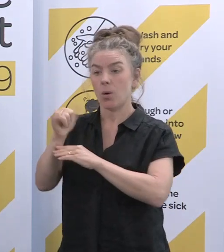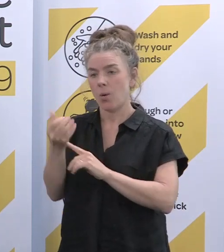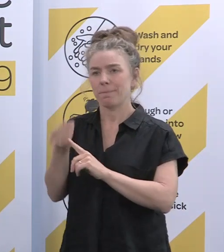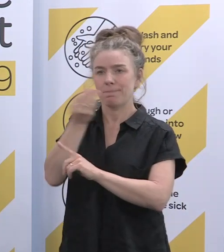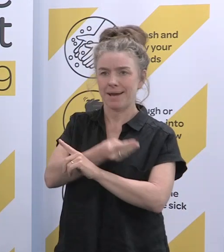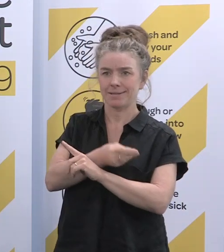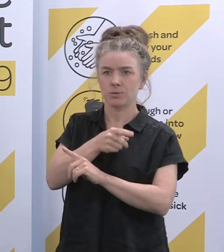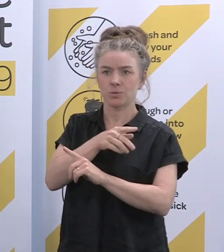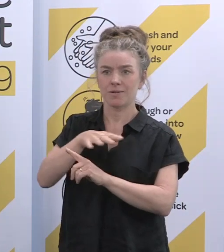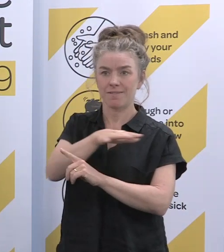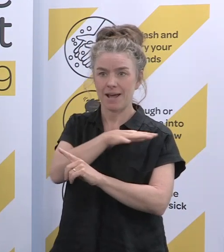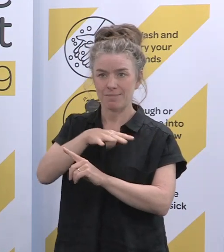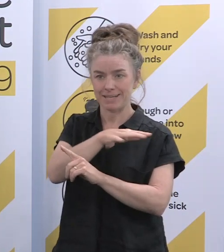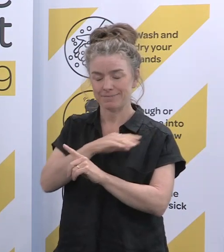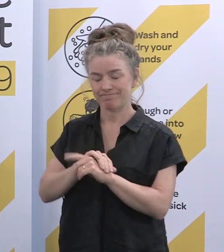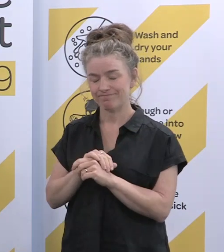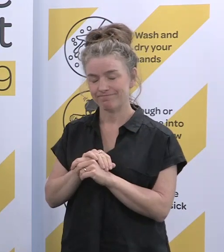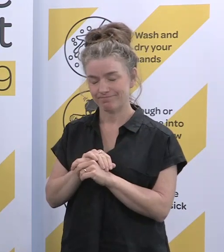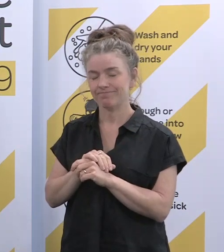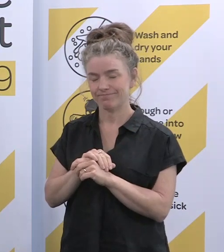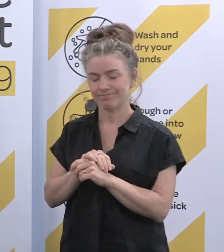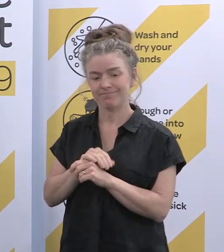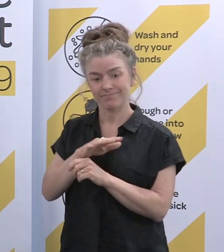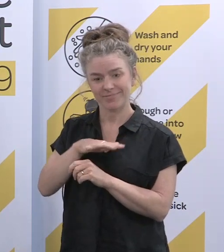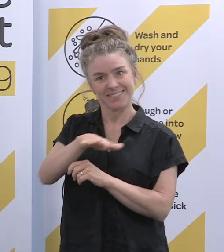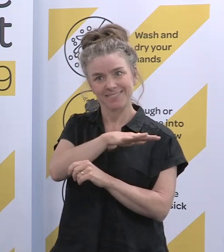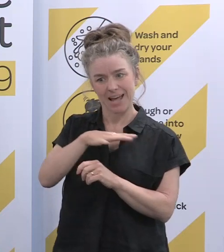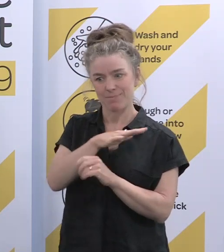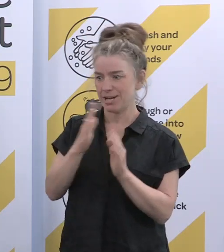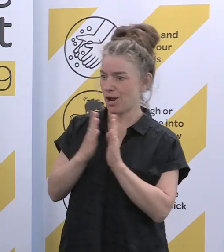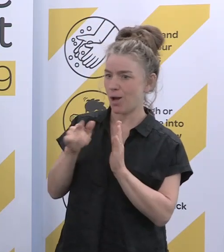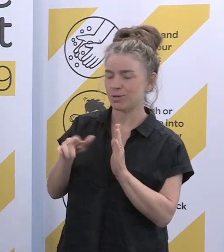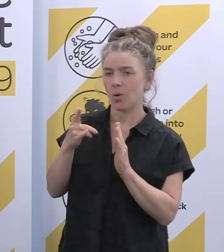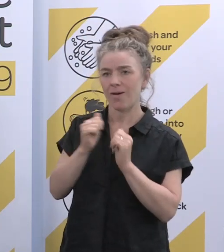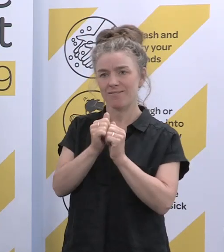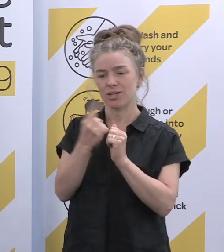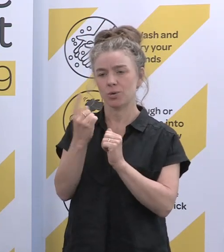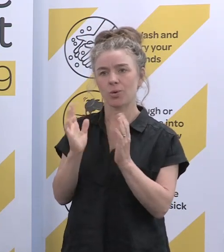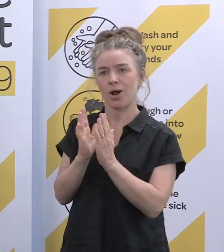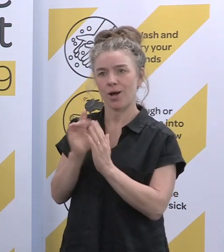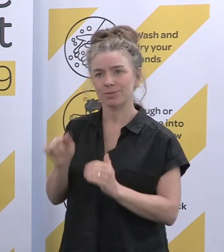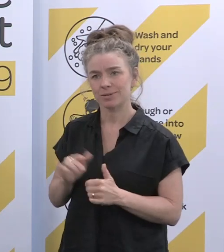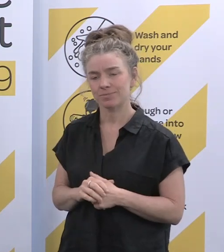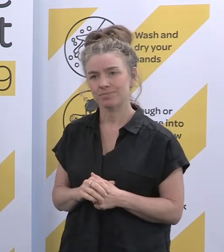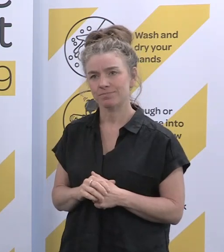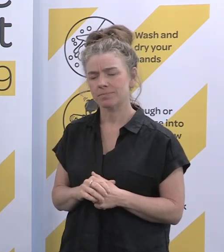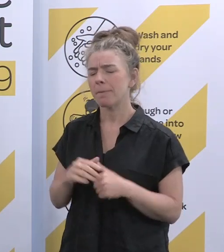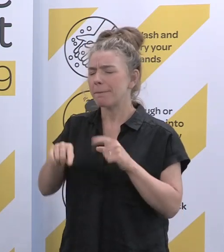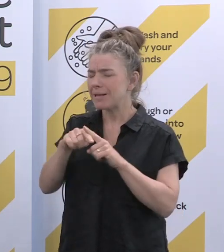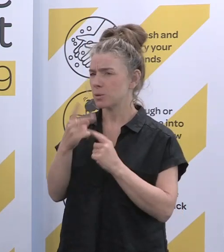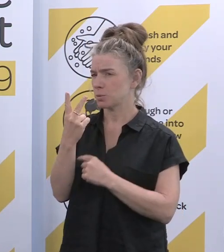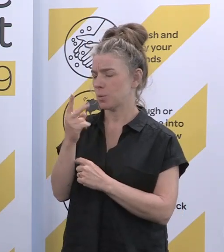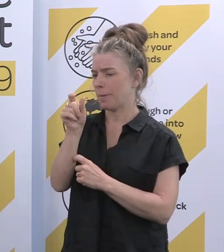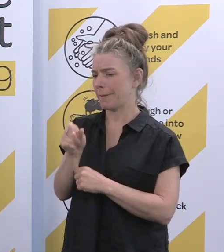An increasing number of cases are close contacts of those who have travelled back, or those 2 cases